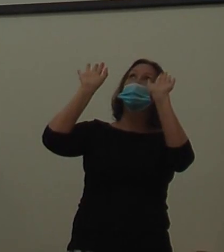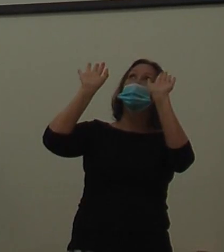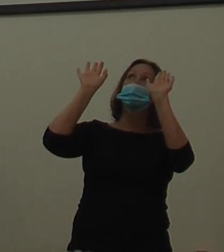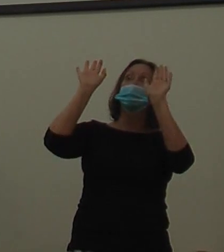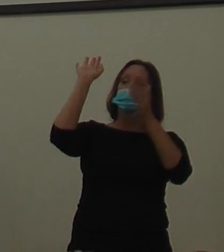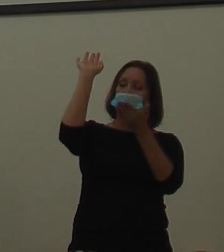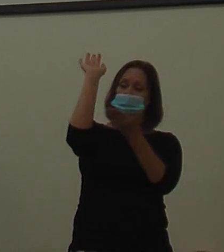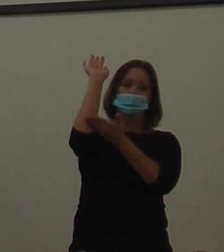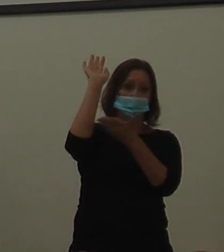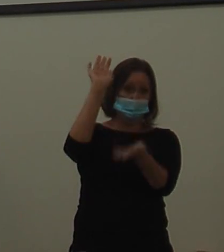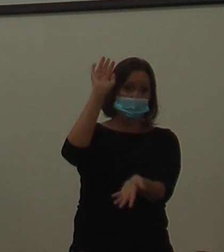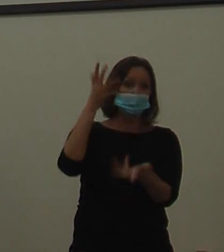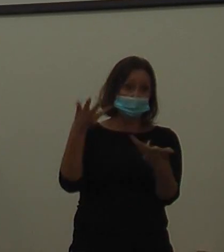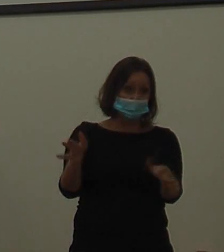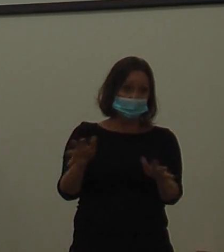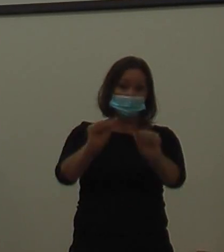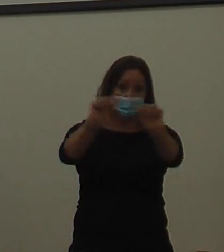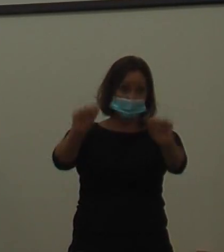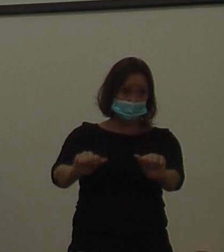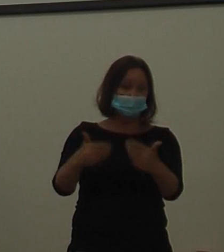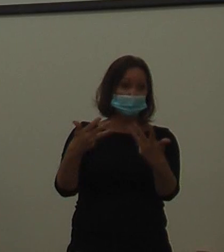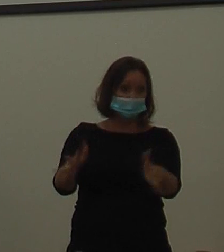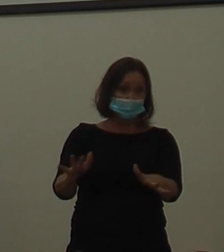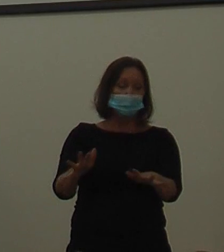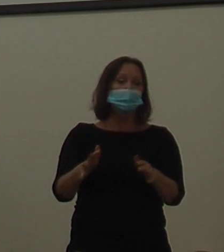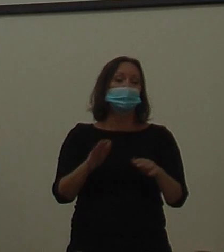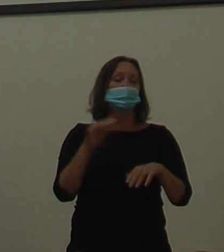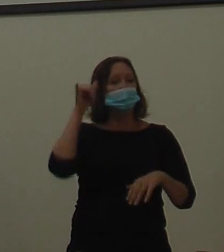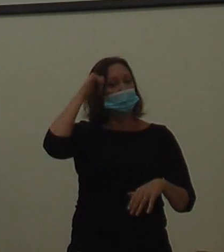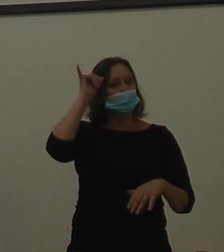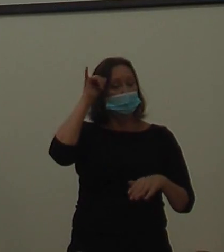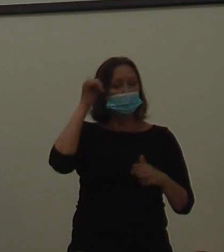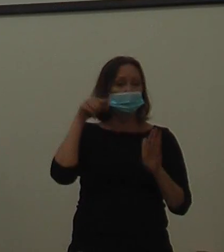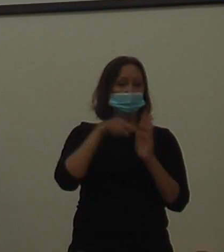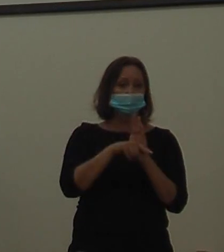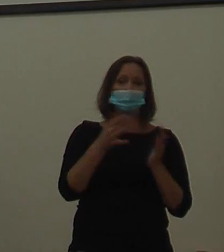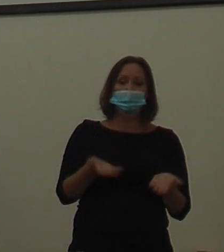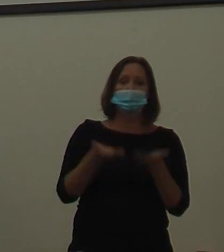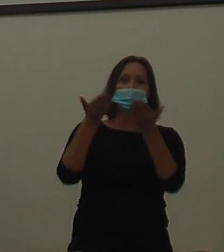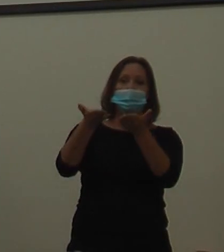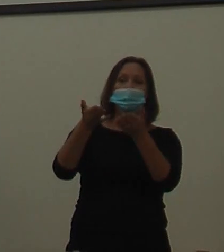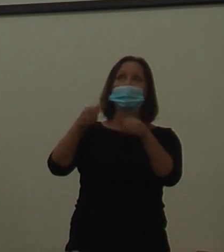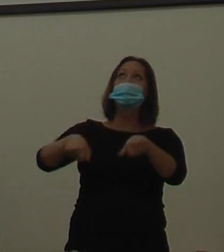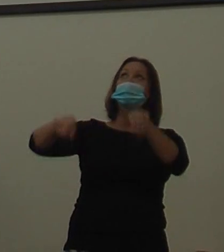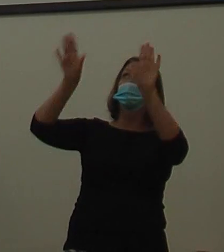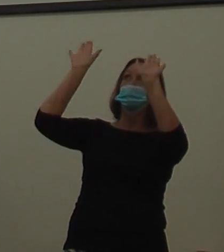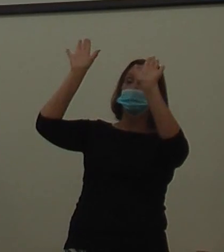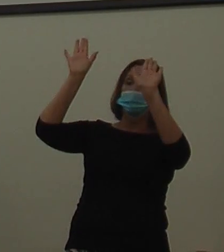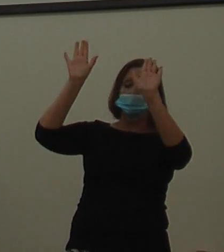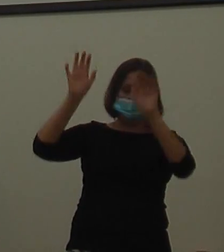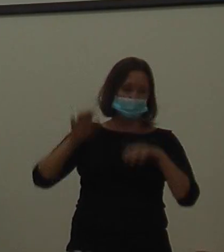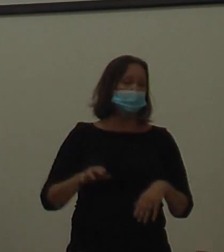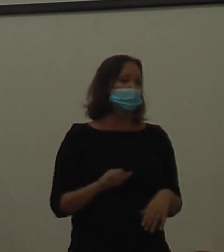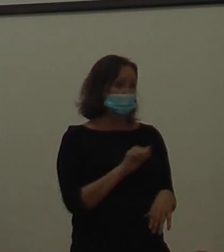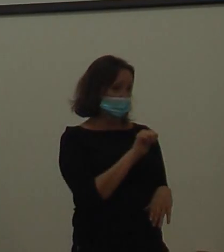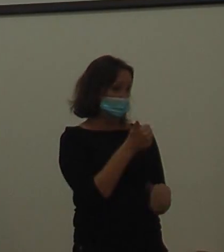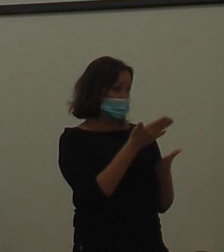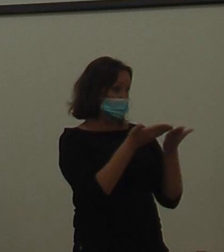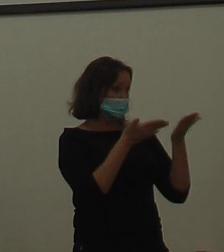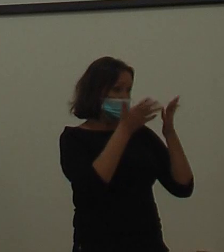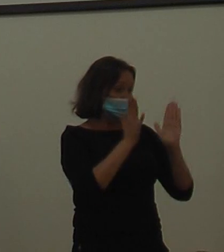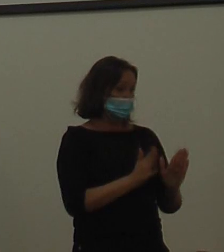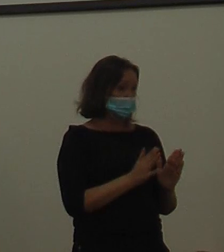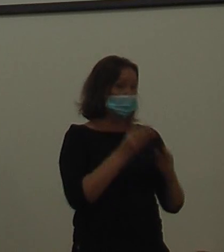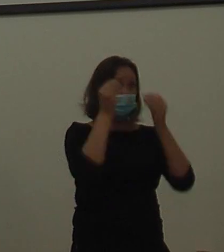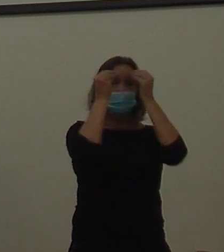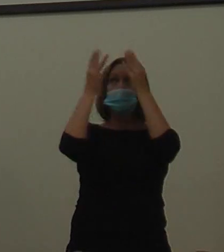down. So Gideon took 10 men of his servants and did as the Lord had told him. But because he was too